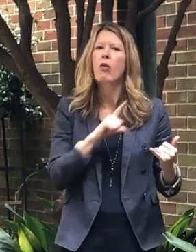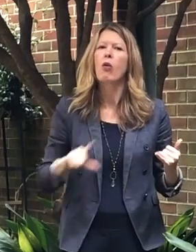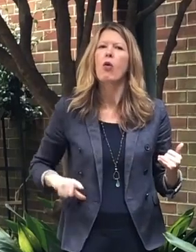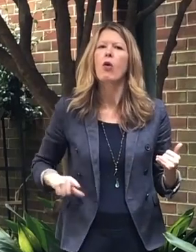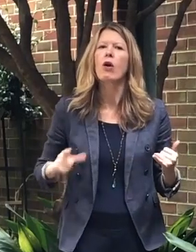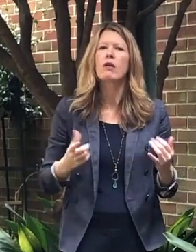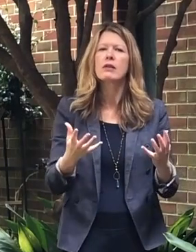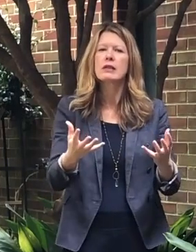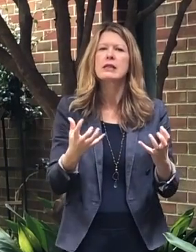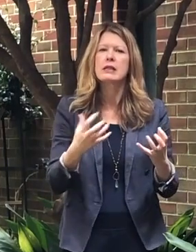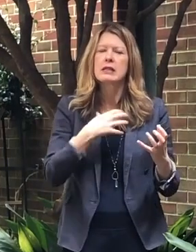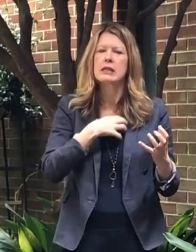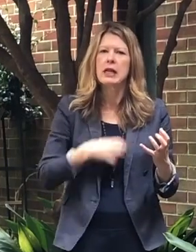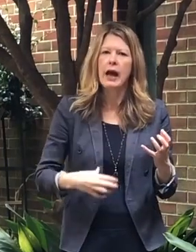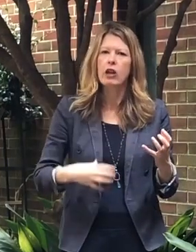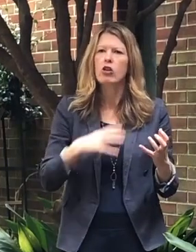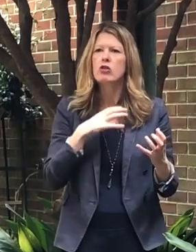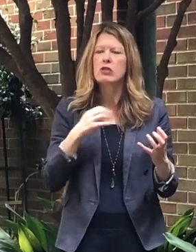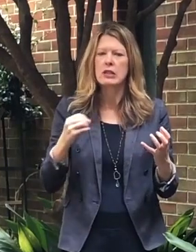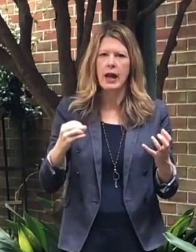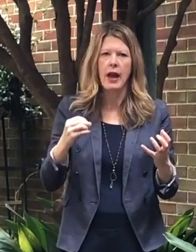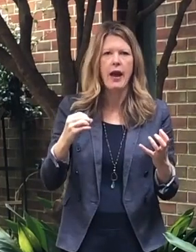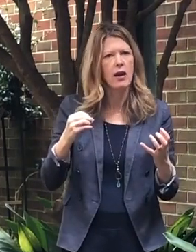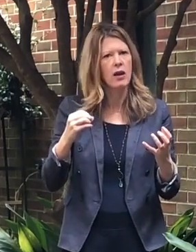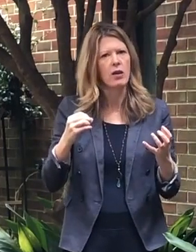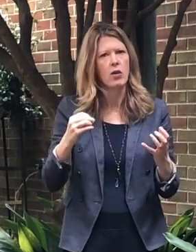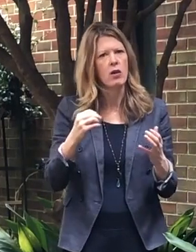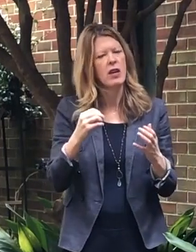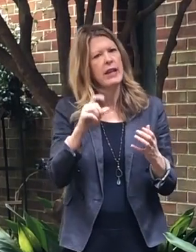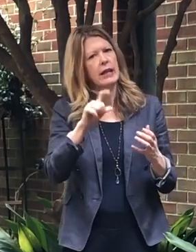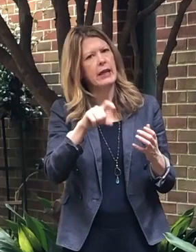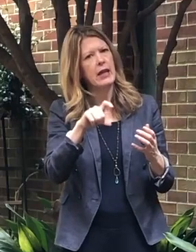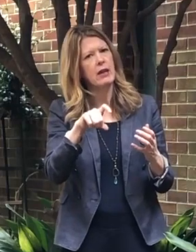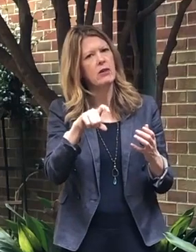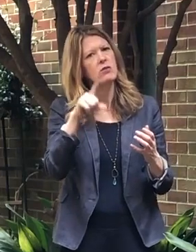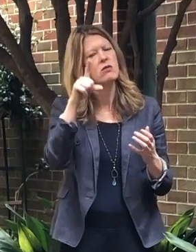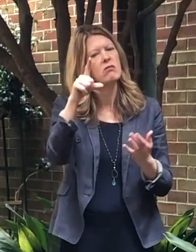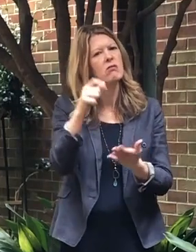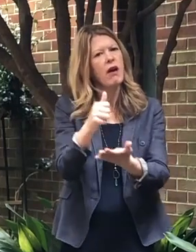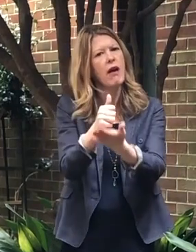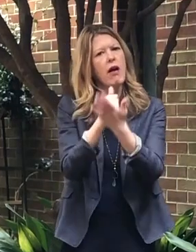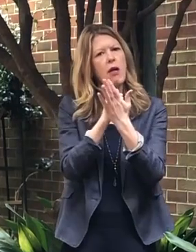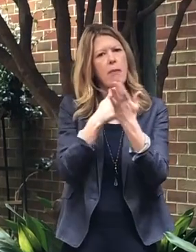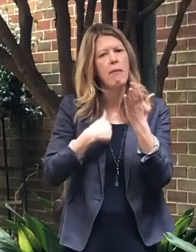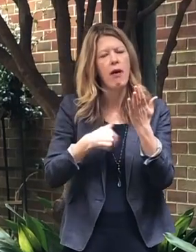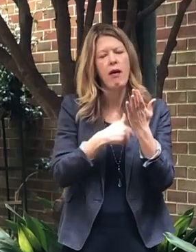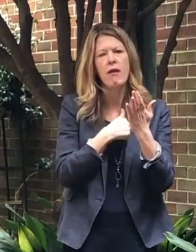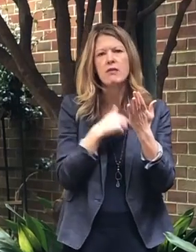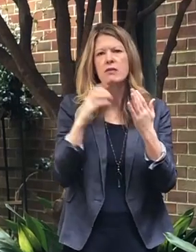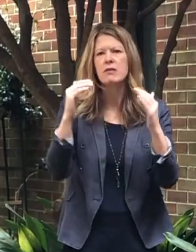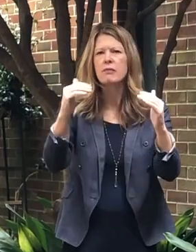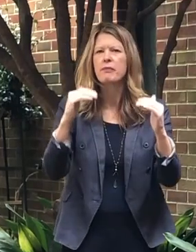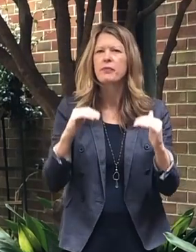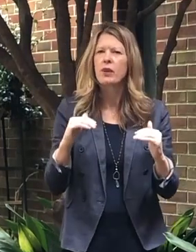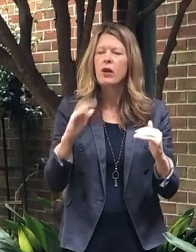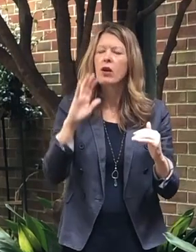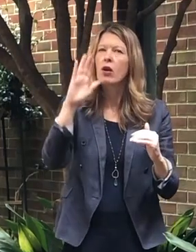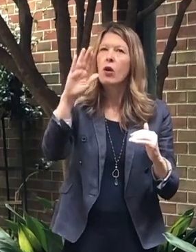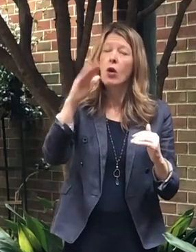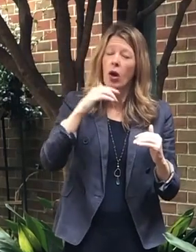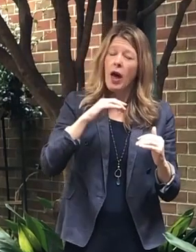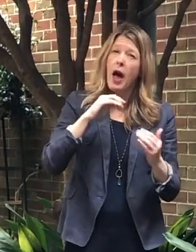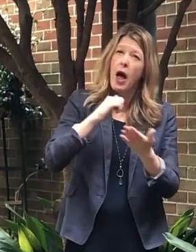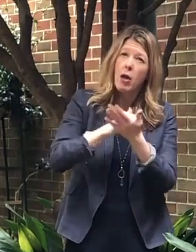and petitions as may be best for us, granting us in this world knowledge of your